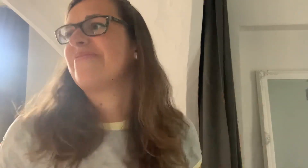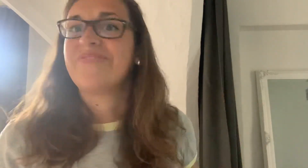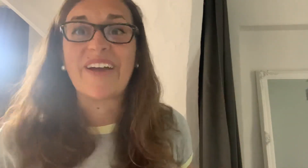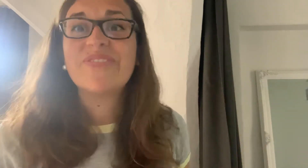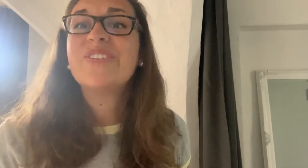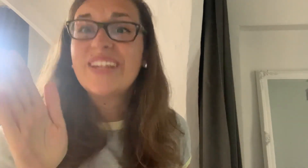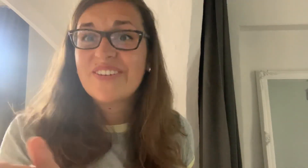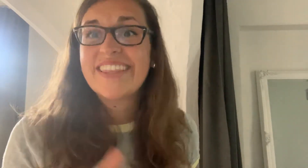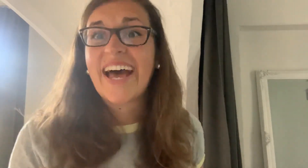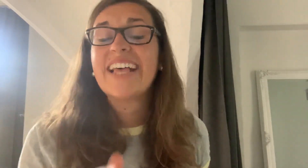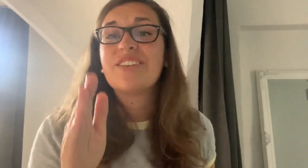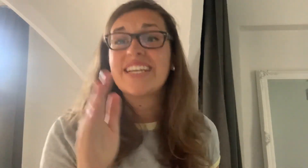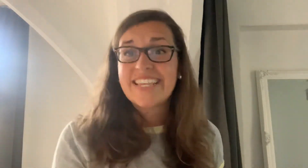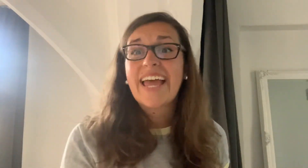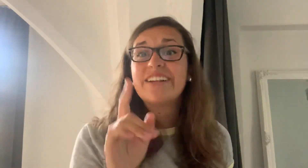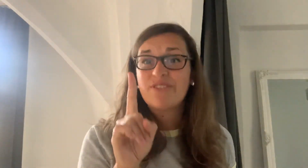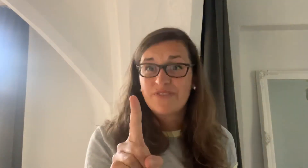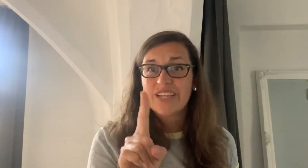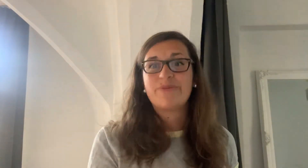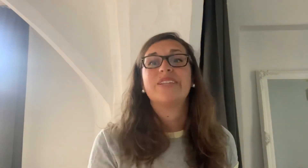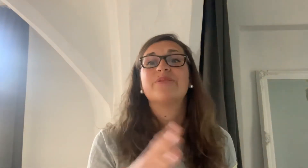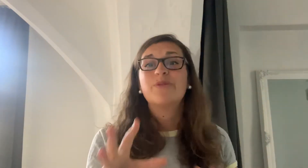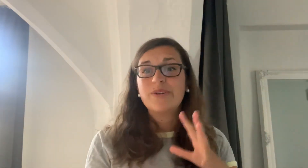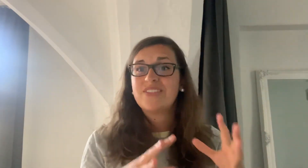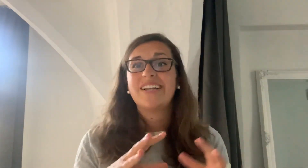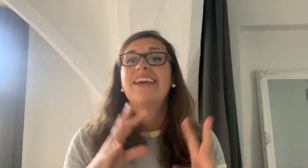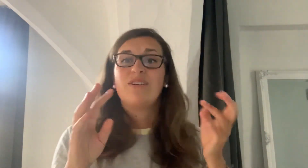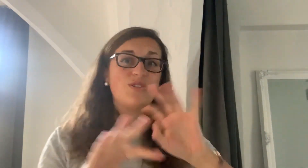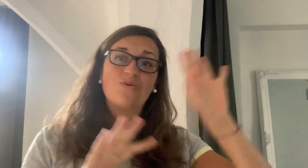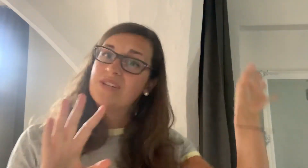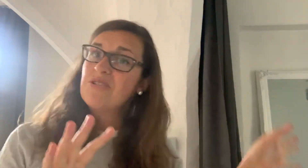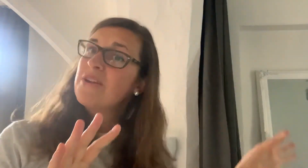Yeah, we'll leave it at that. So that's the end of the first one. So all we've done is just talked a little bit of a